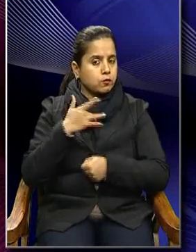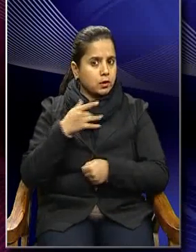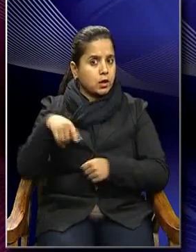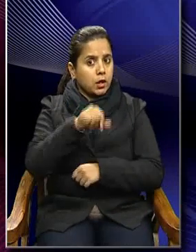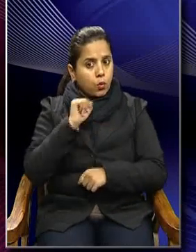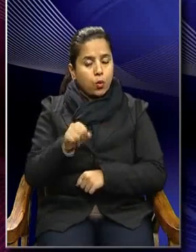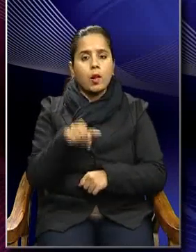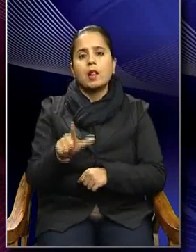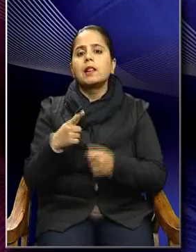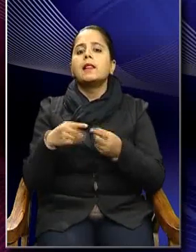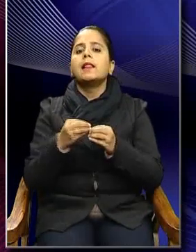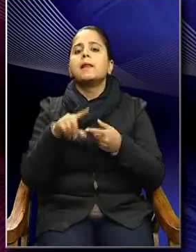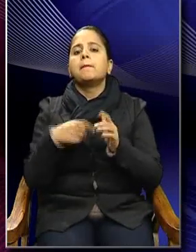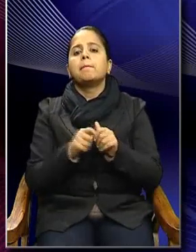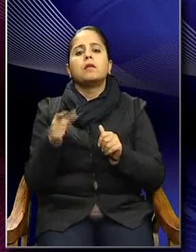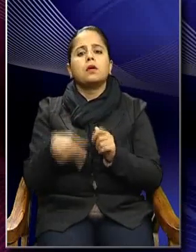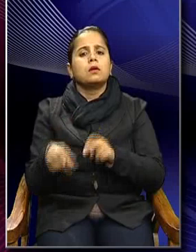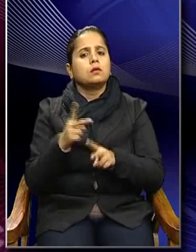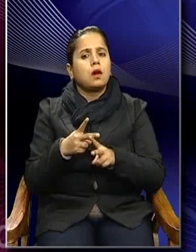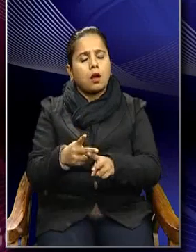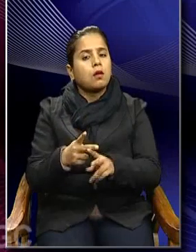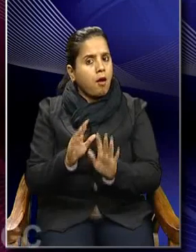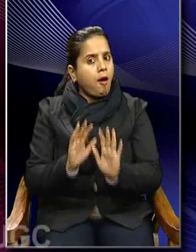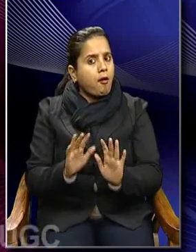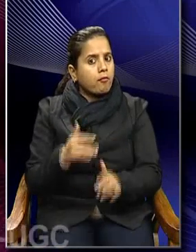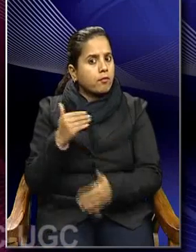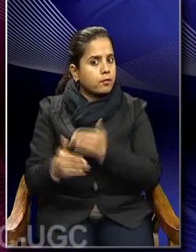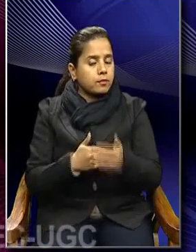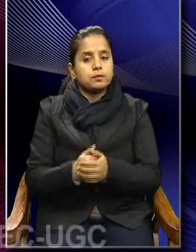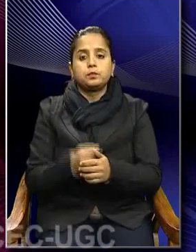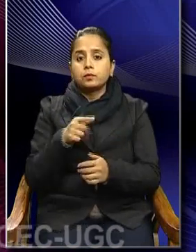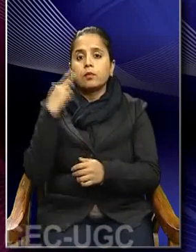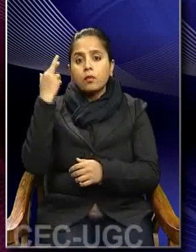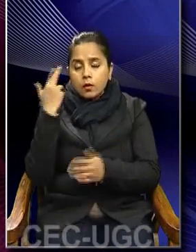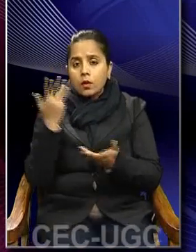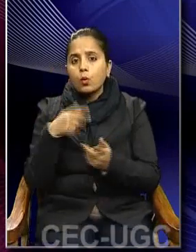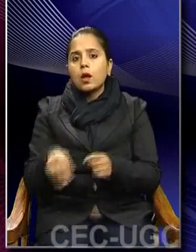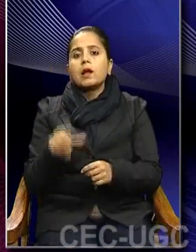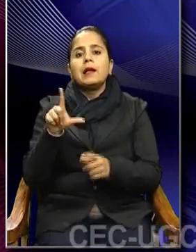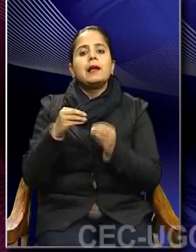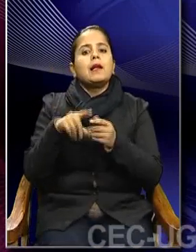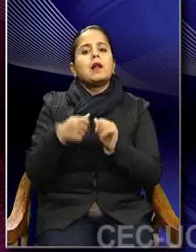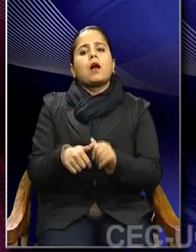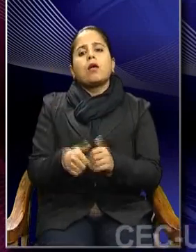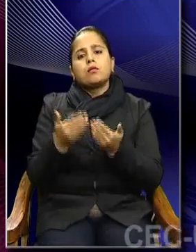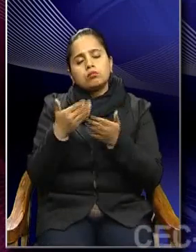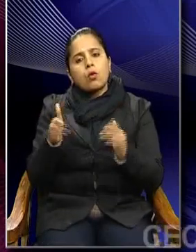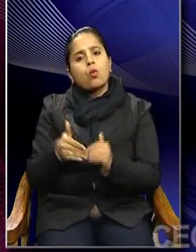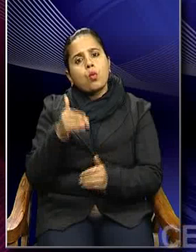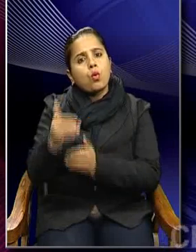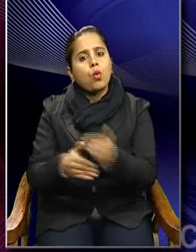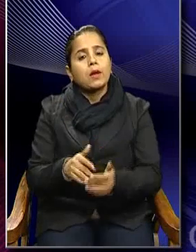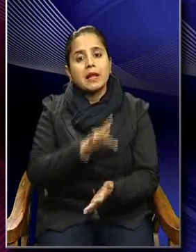liberal regime was very much palpable, and therefore the liberals gave way to the left of the